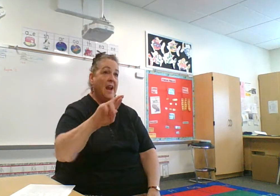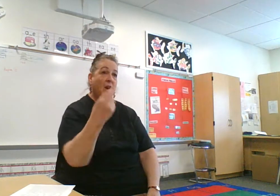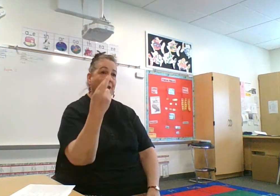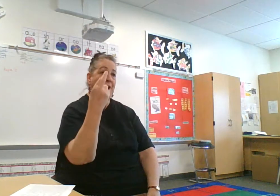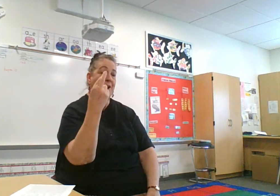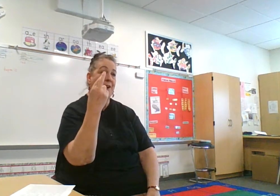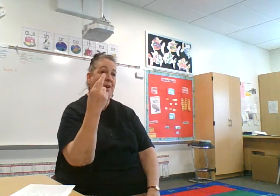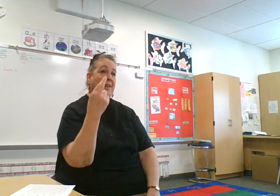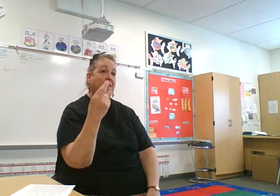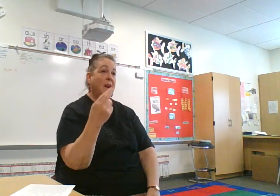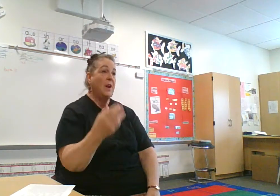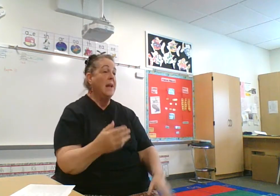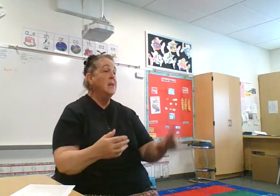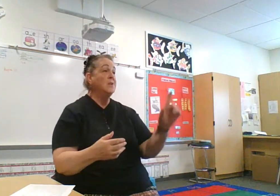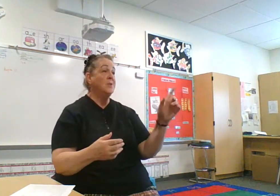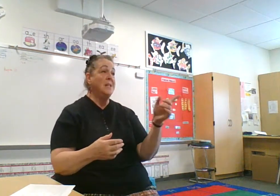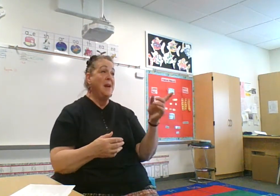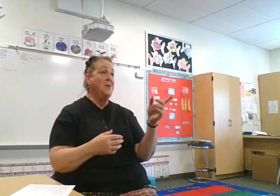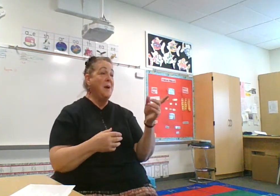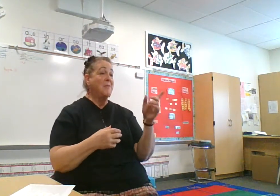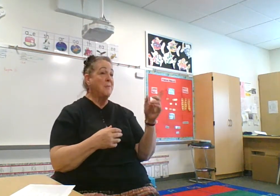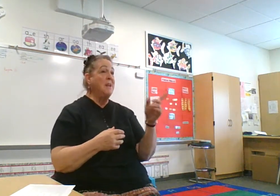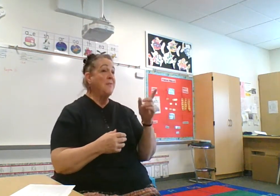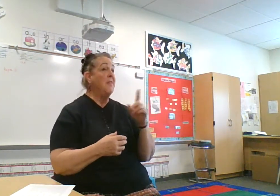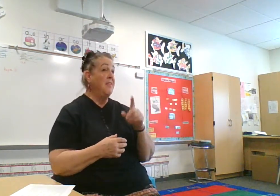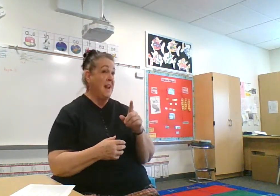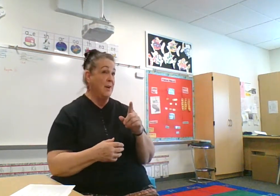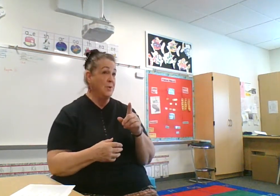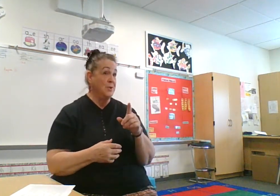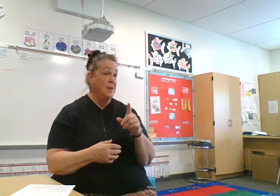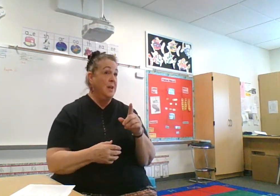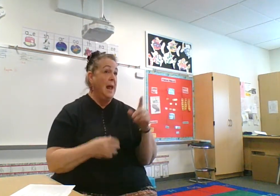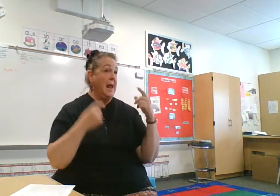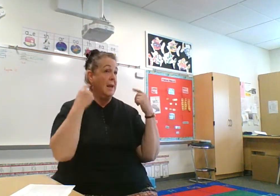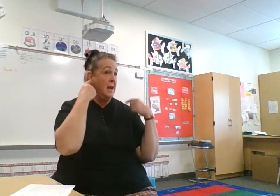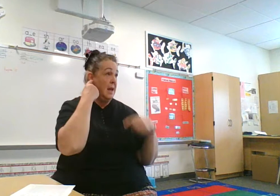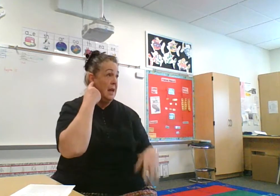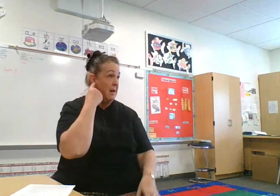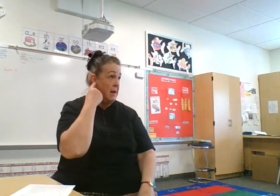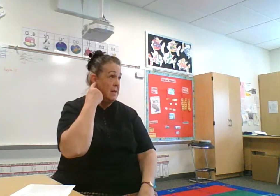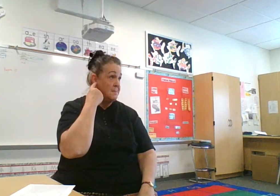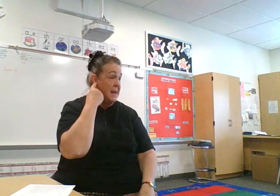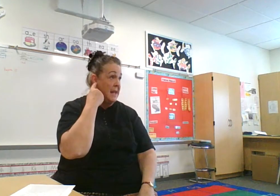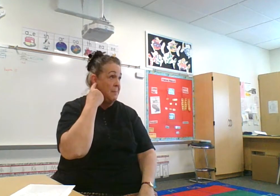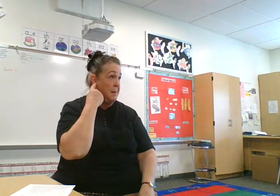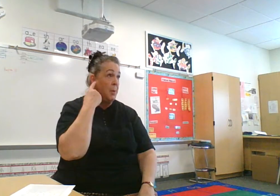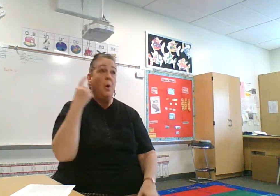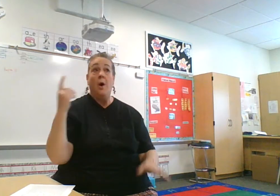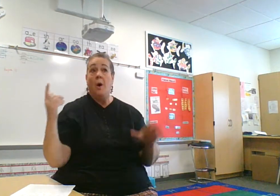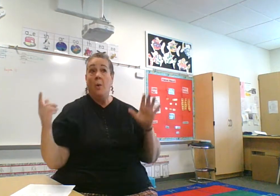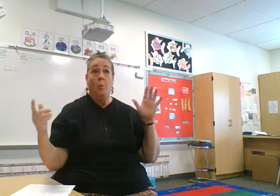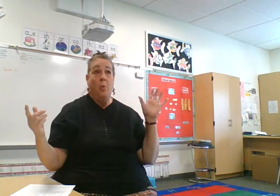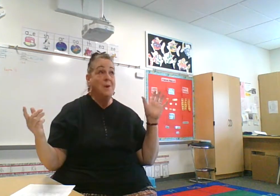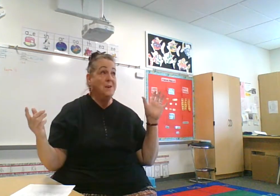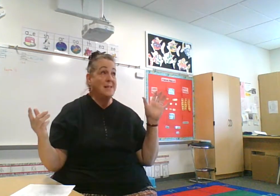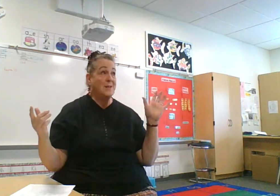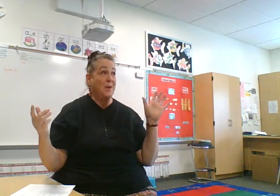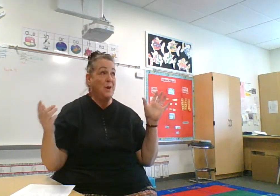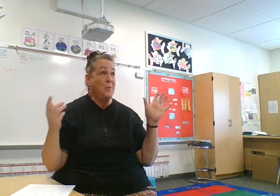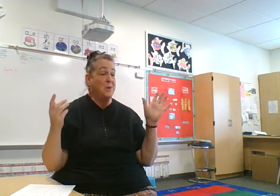They're late. So see, now you have three different theirs. And speaking people wouldn't necessarily know which one